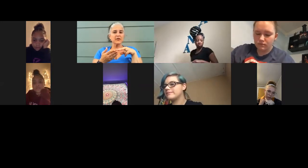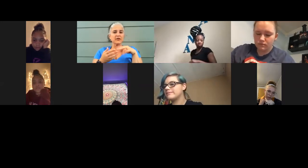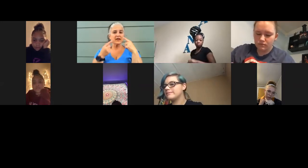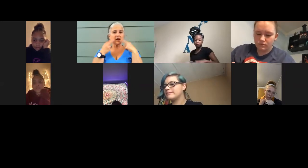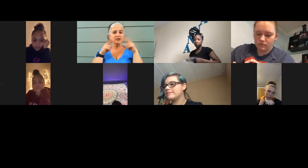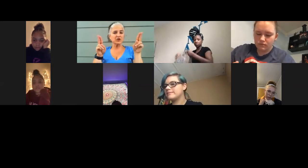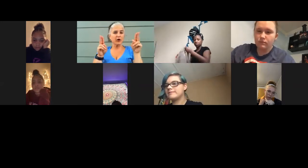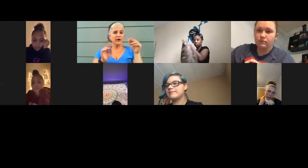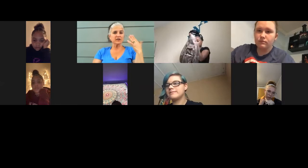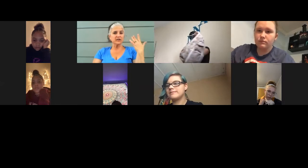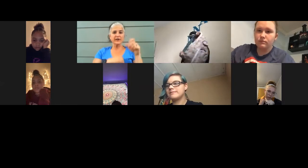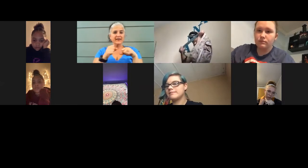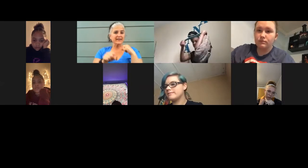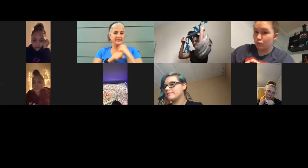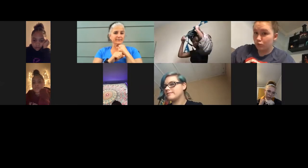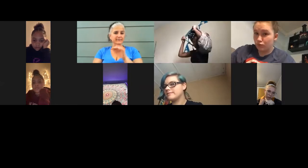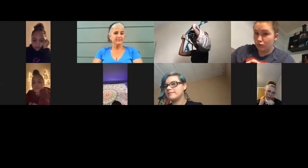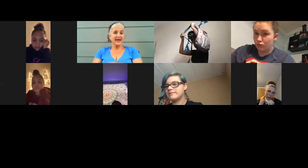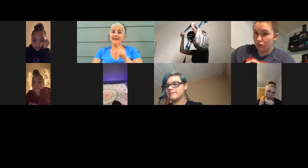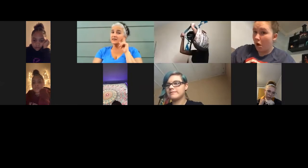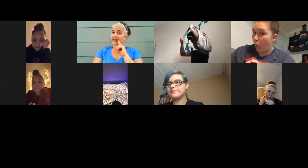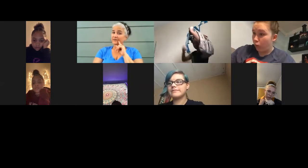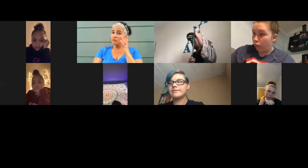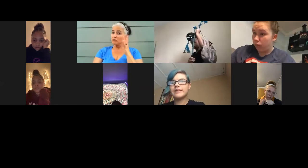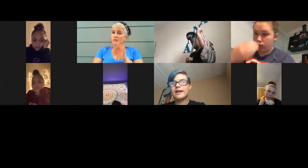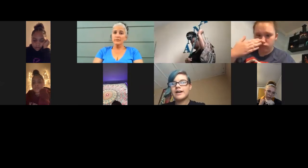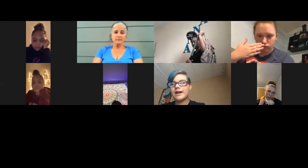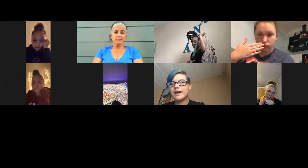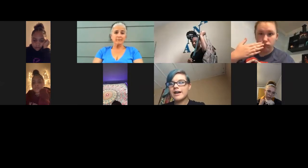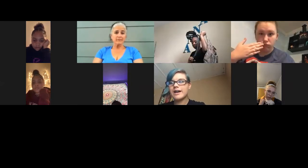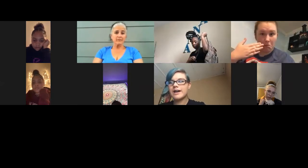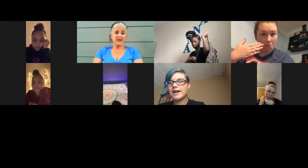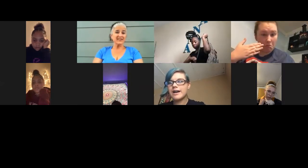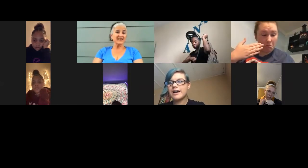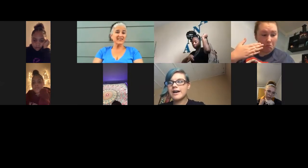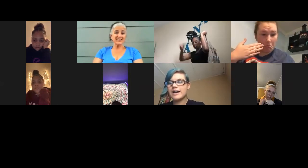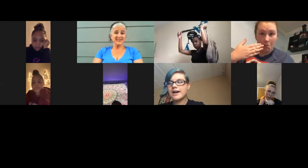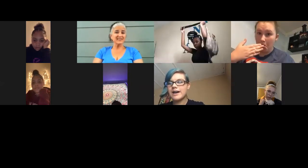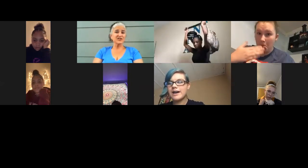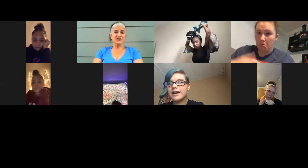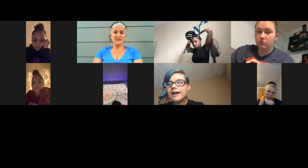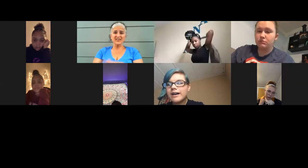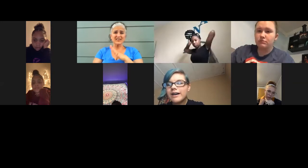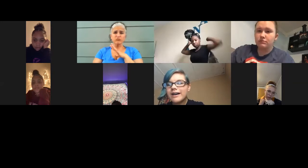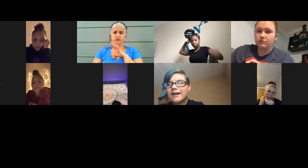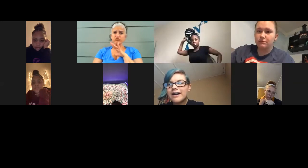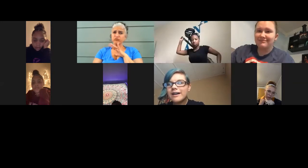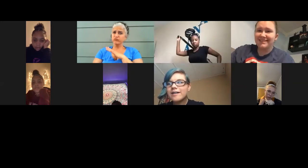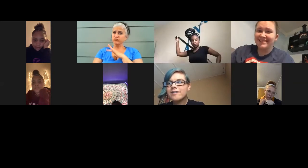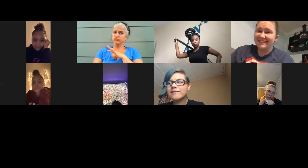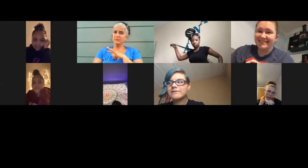Dancing with the Stars the year he did it. And he's deaf. And ladies, he is good